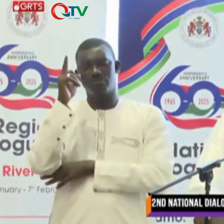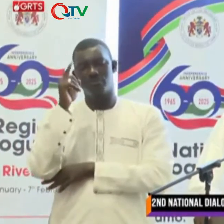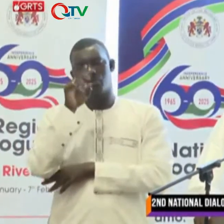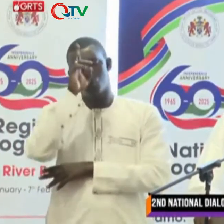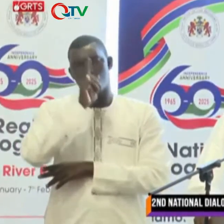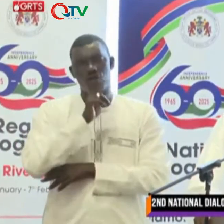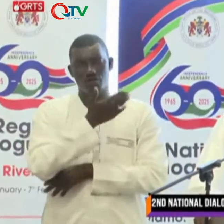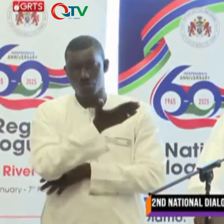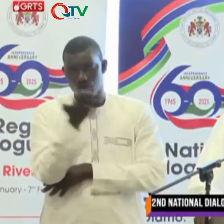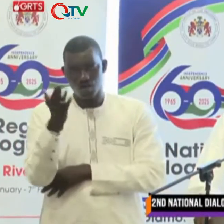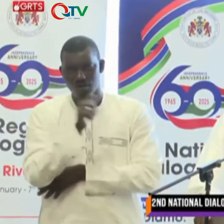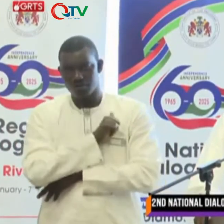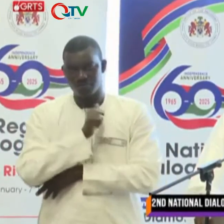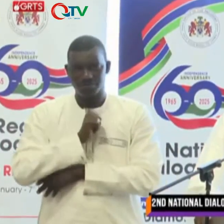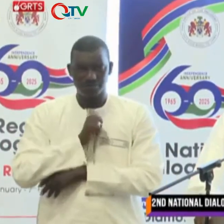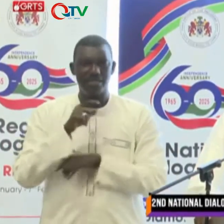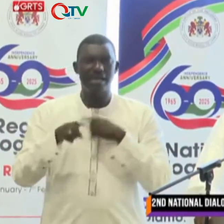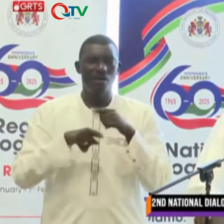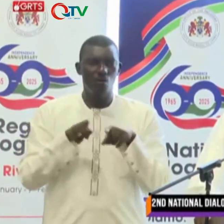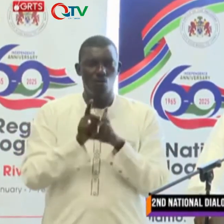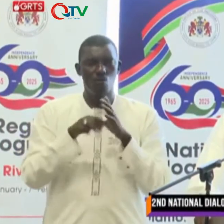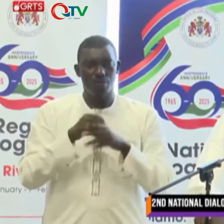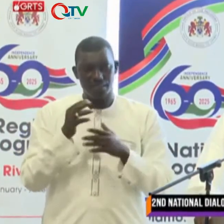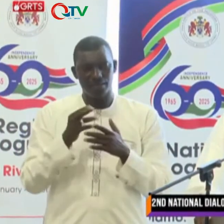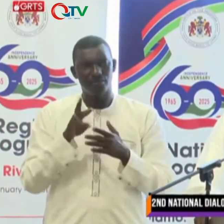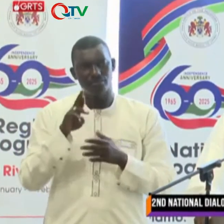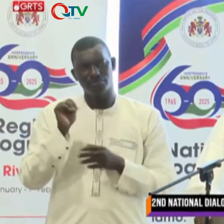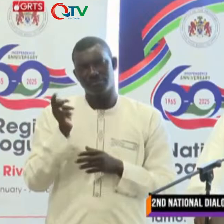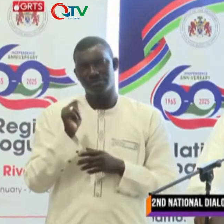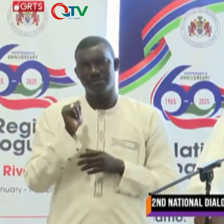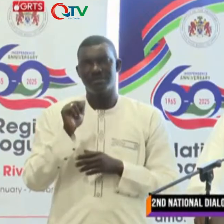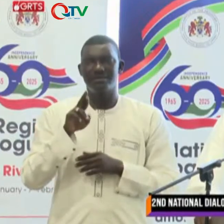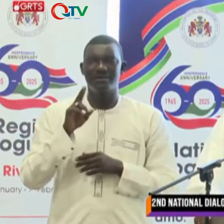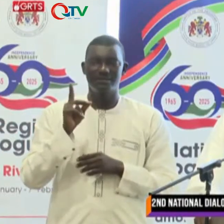us, without regard to our